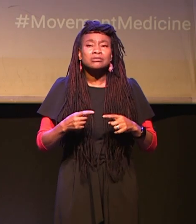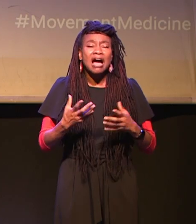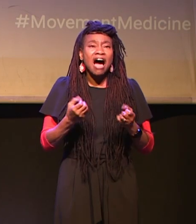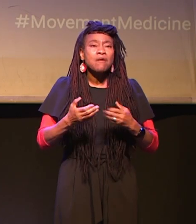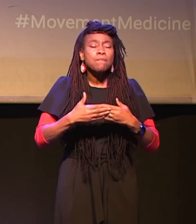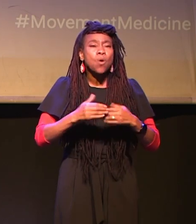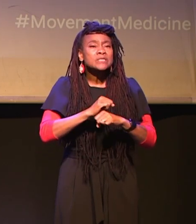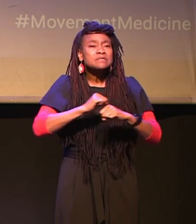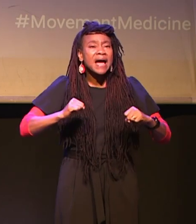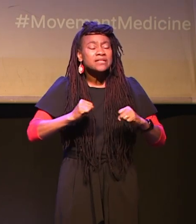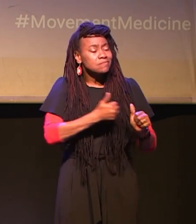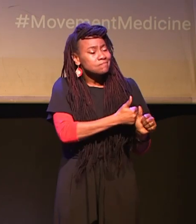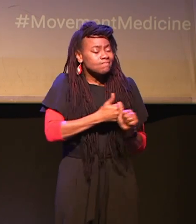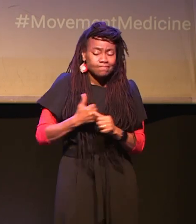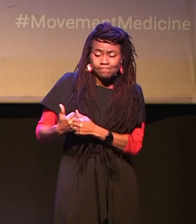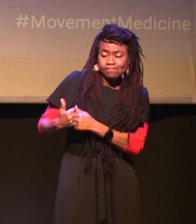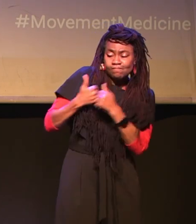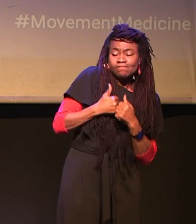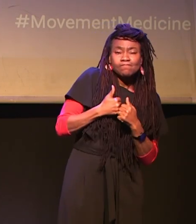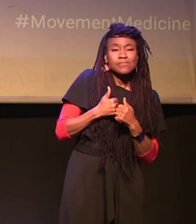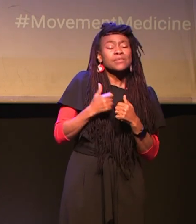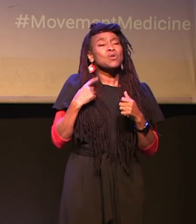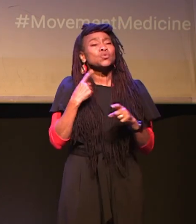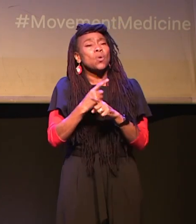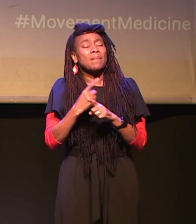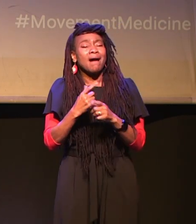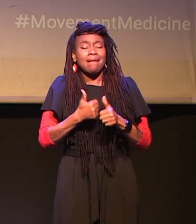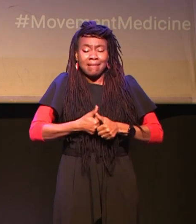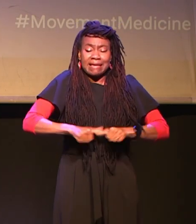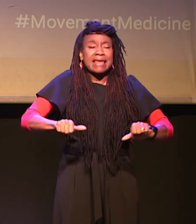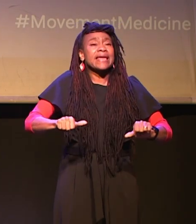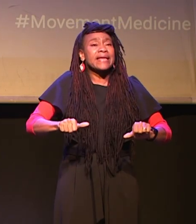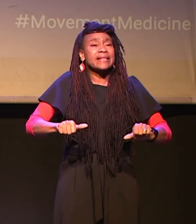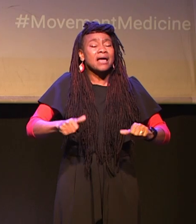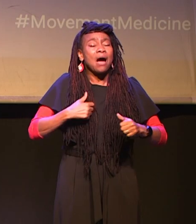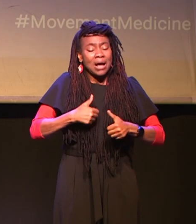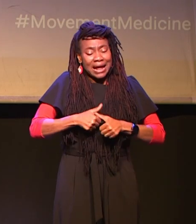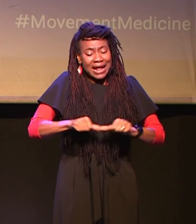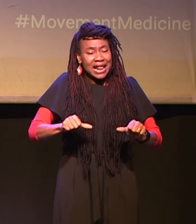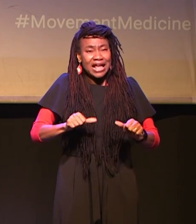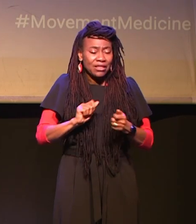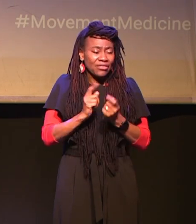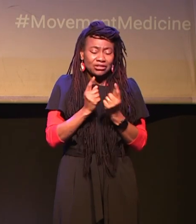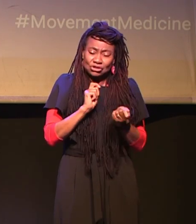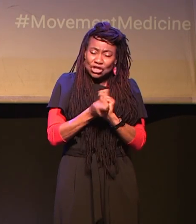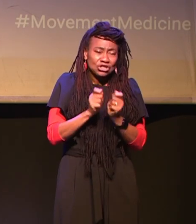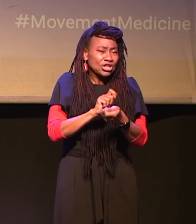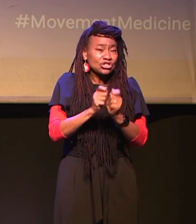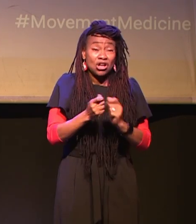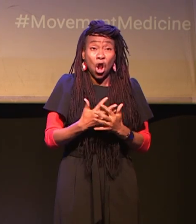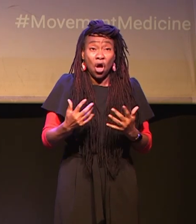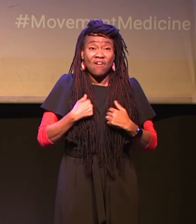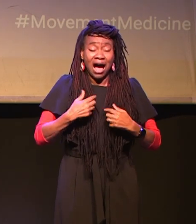then a final thing on that arc is we're talking about healing. We get rearranged in our healing. A lot of our funk comes to the